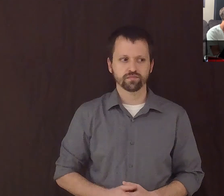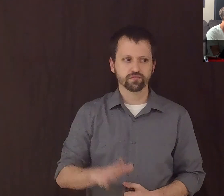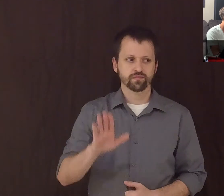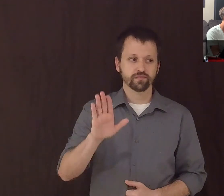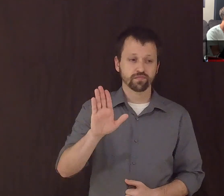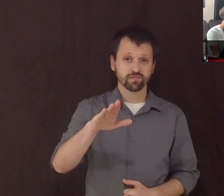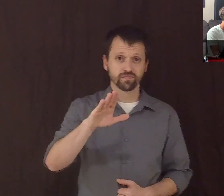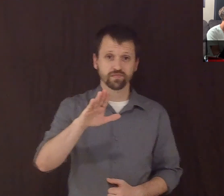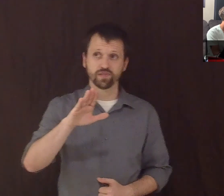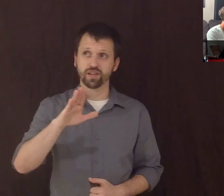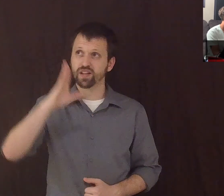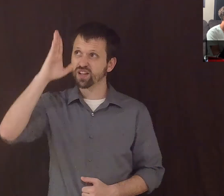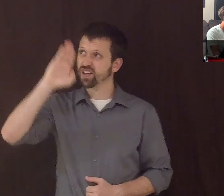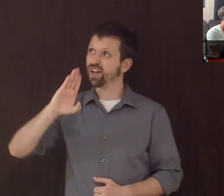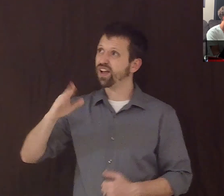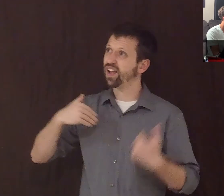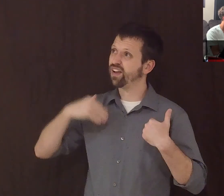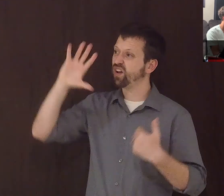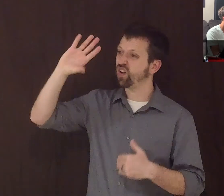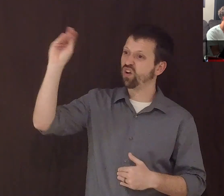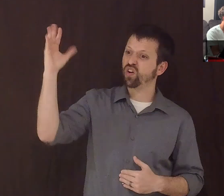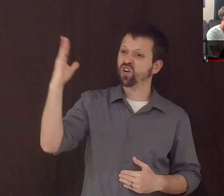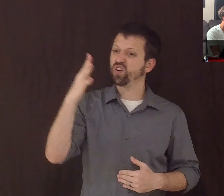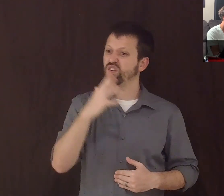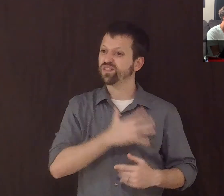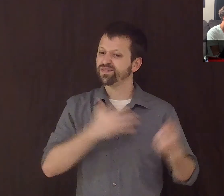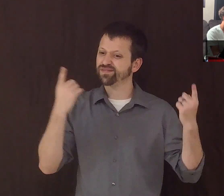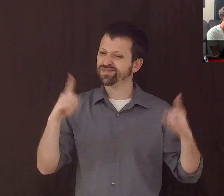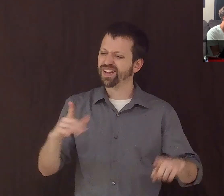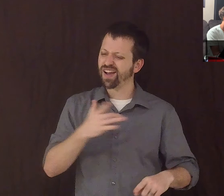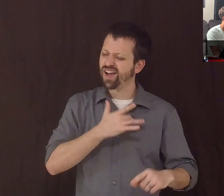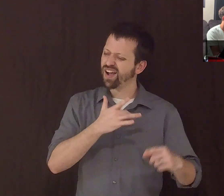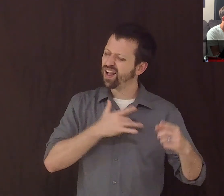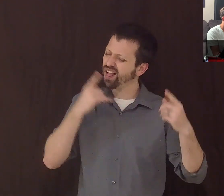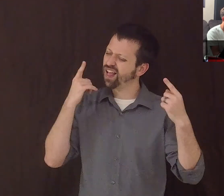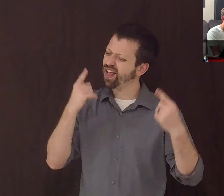There's a grace when the heart is under fire.